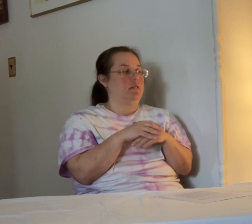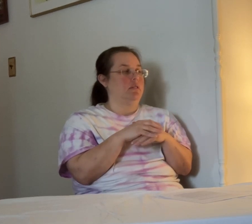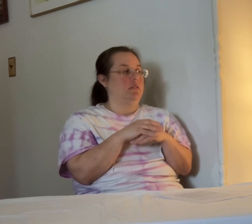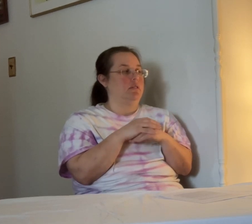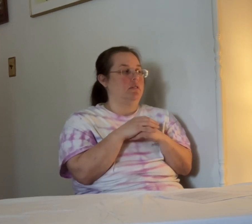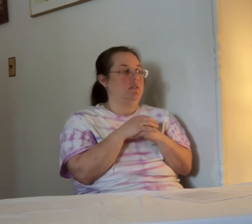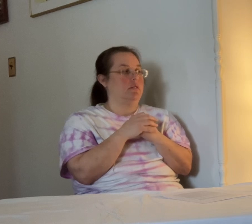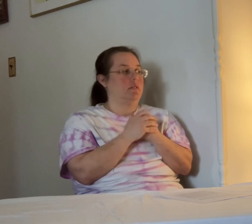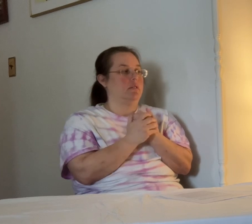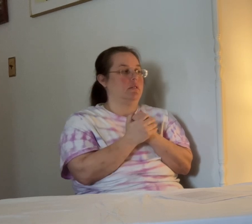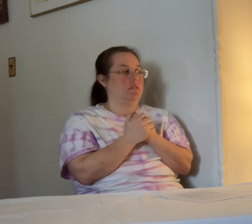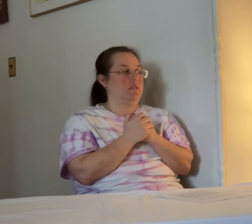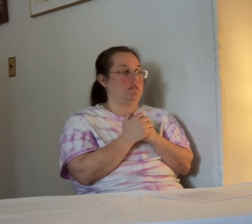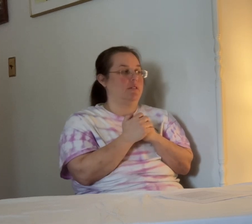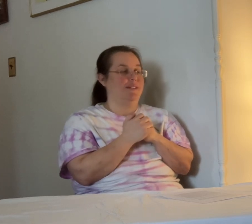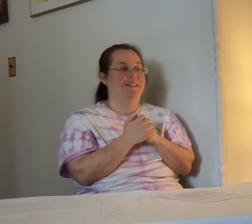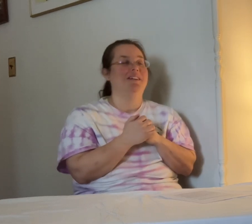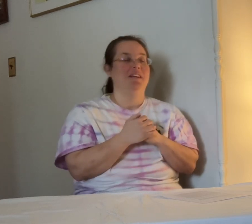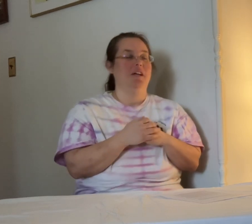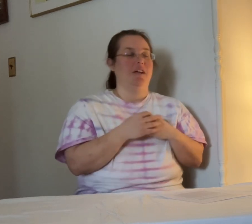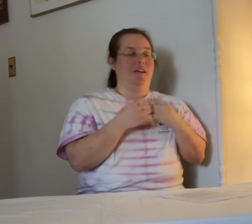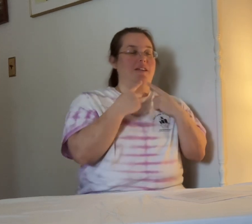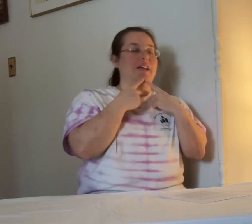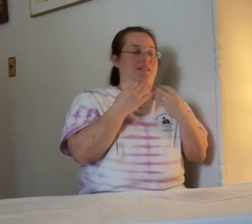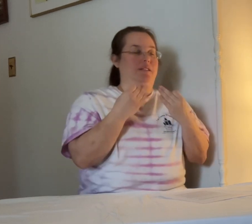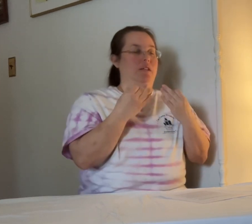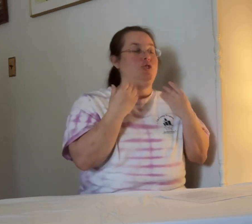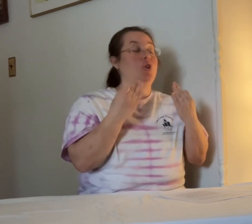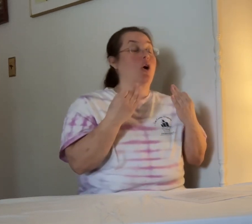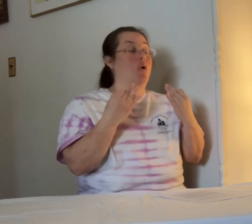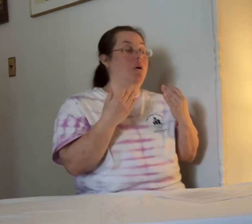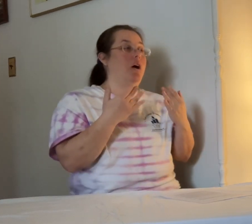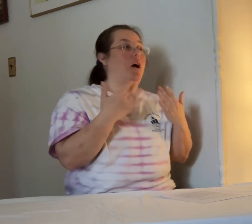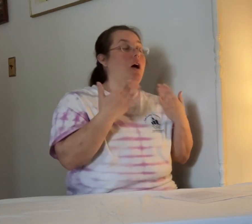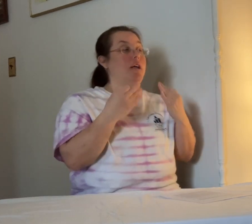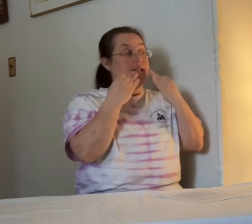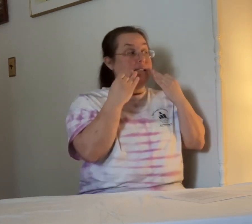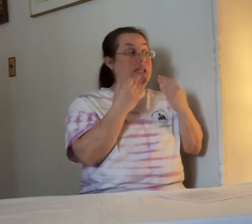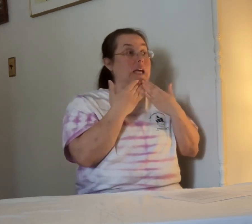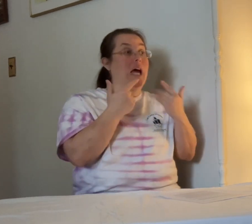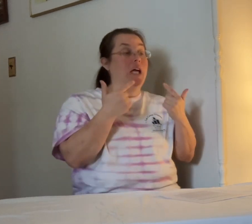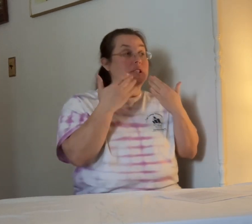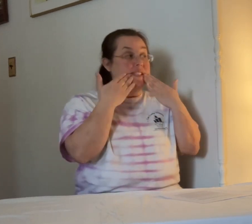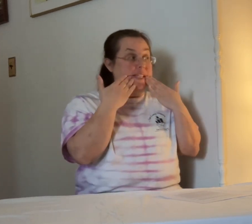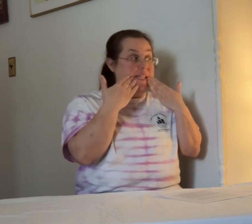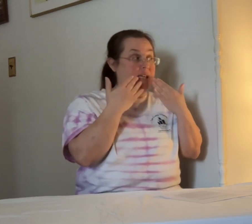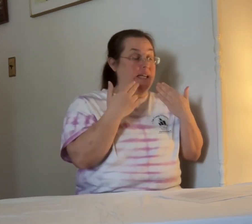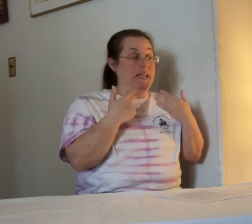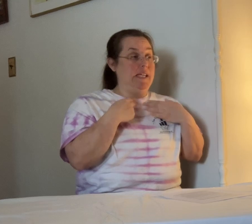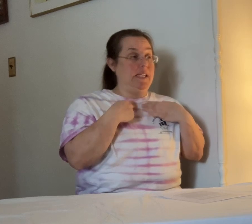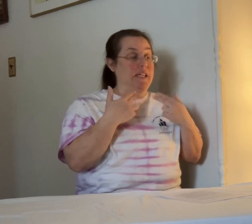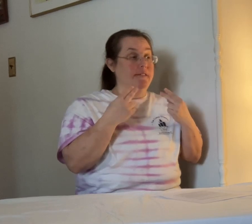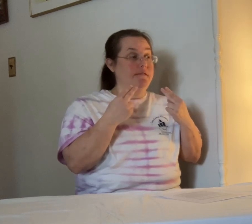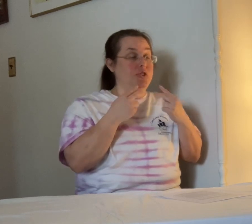That's a whole different story. Yes. So a CLT gives